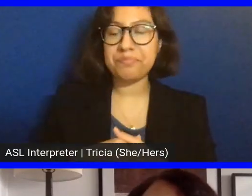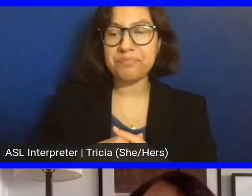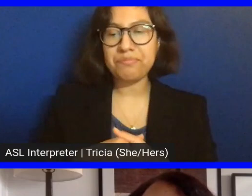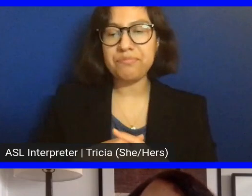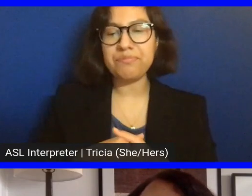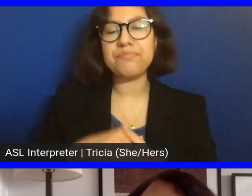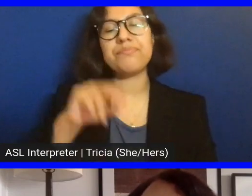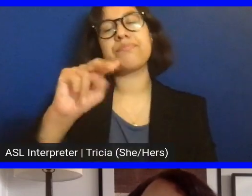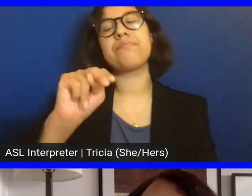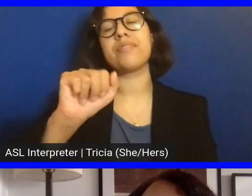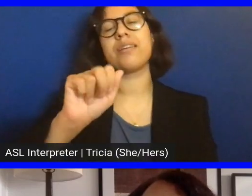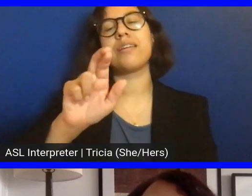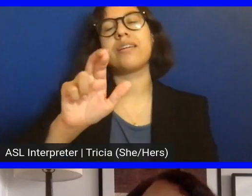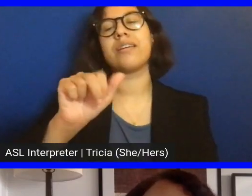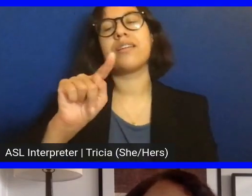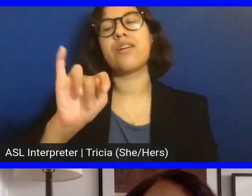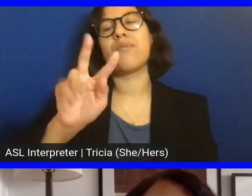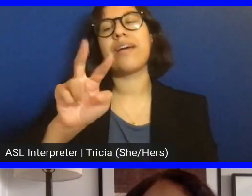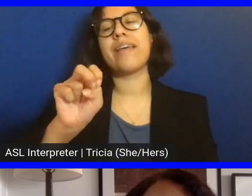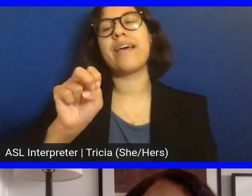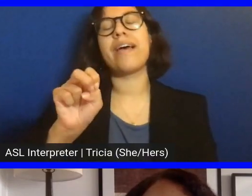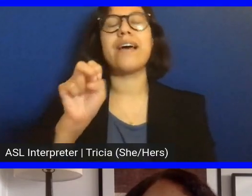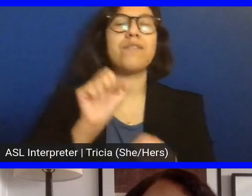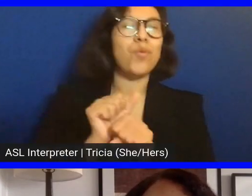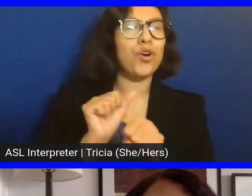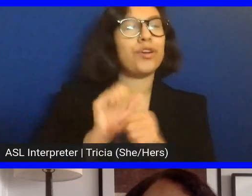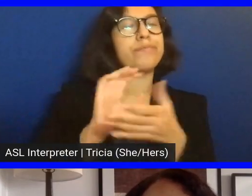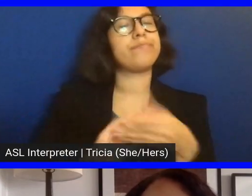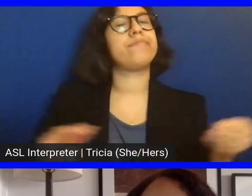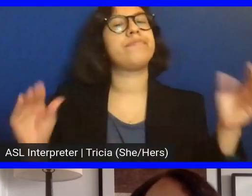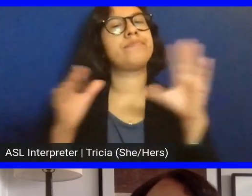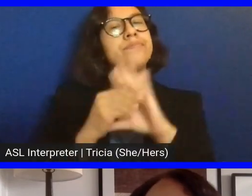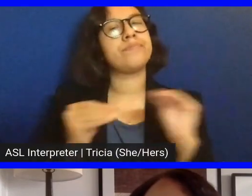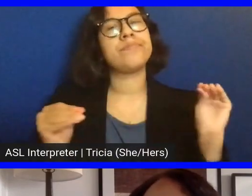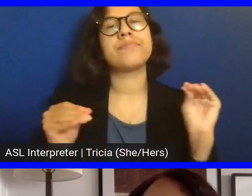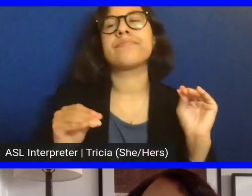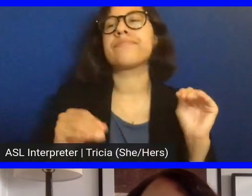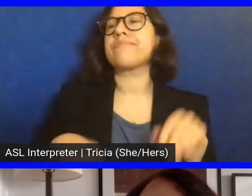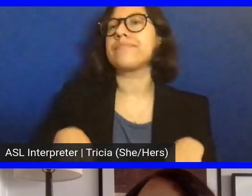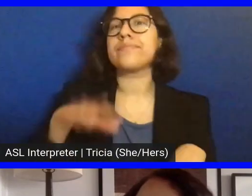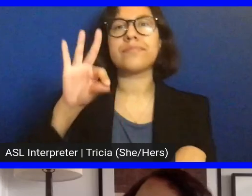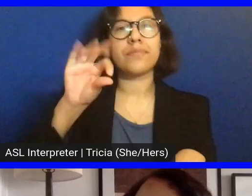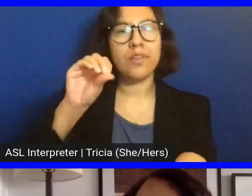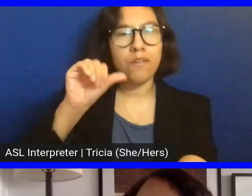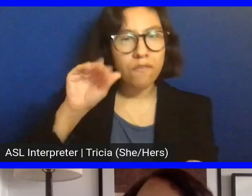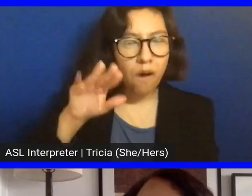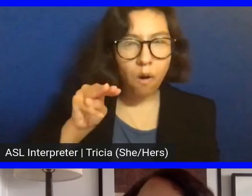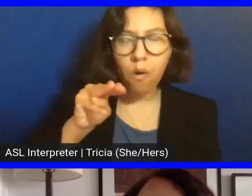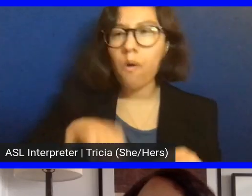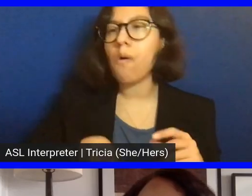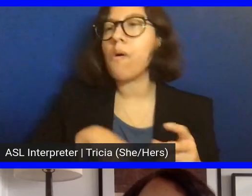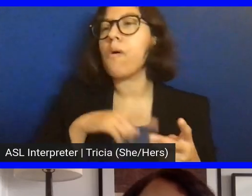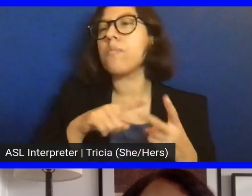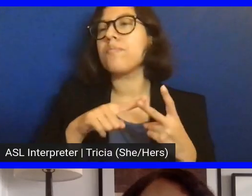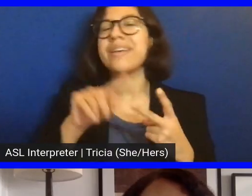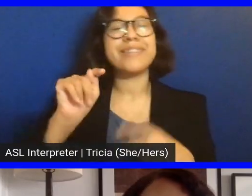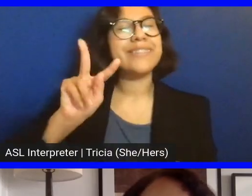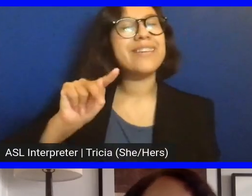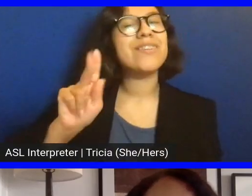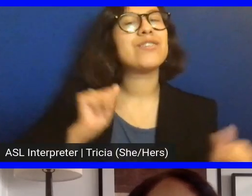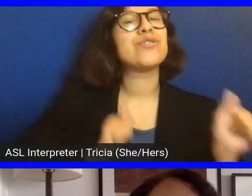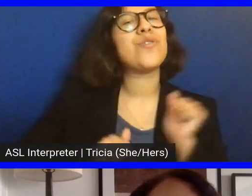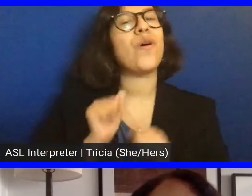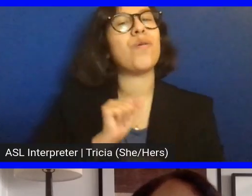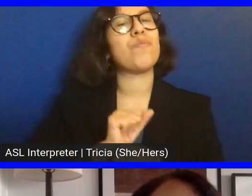in narrative work, both in film, and I'm currently working on a television show right